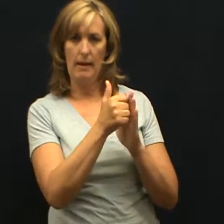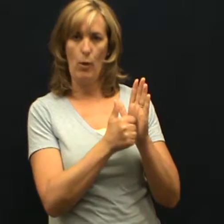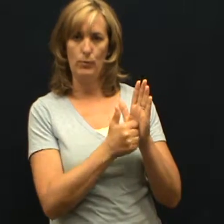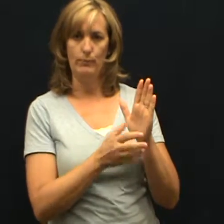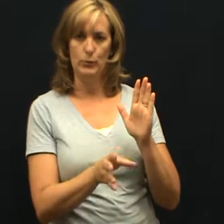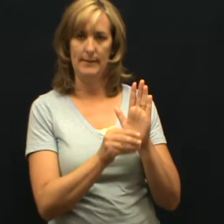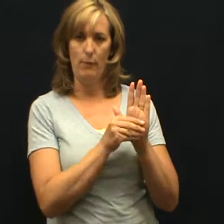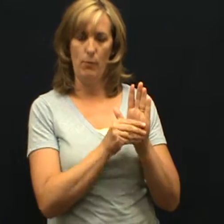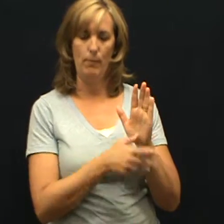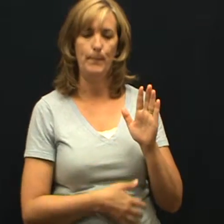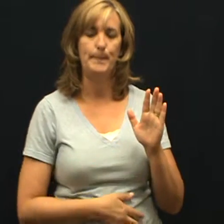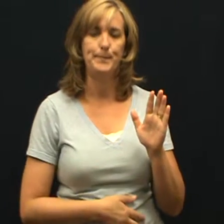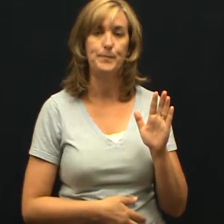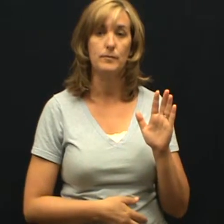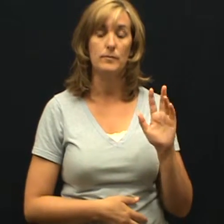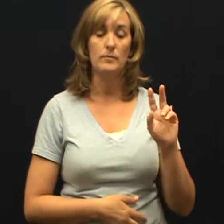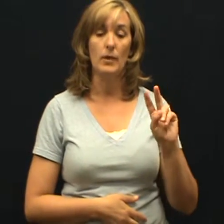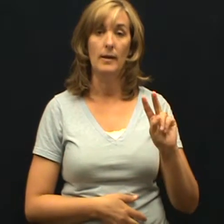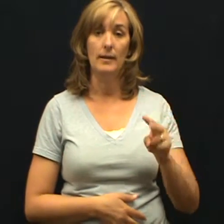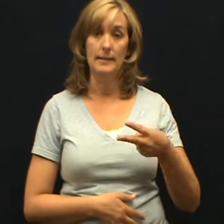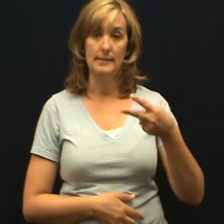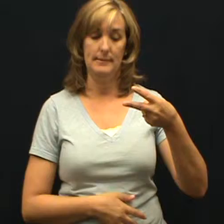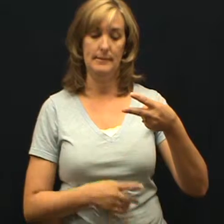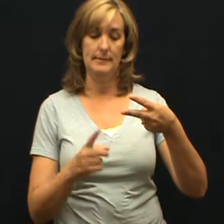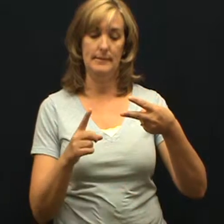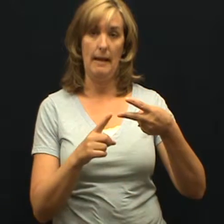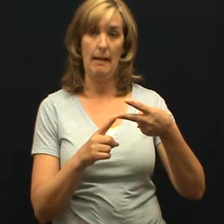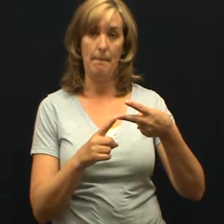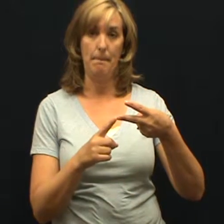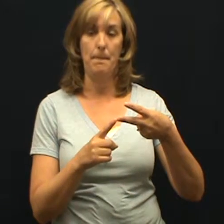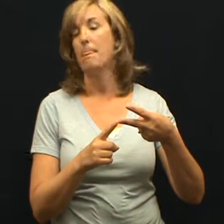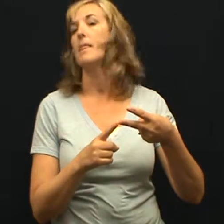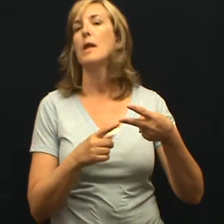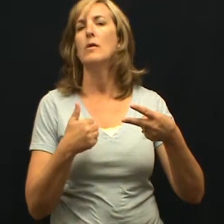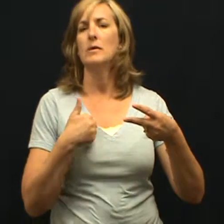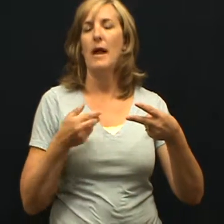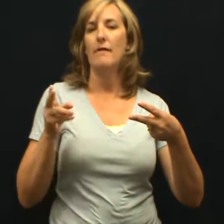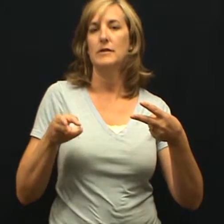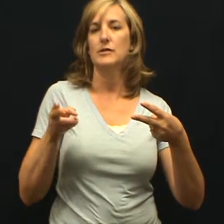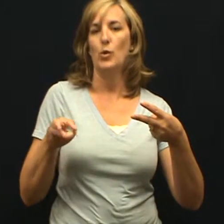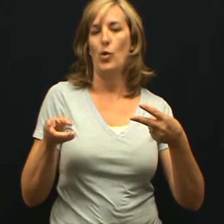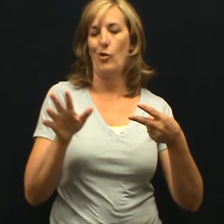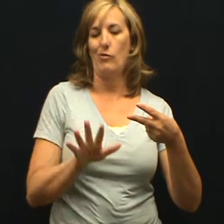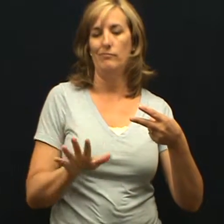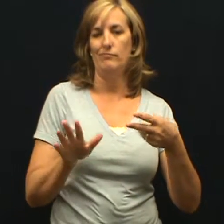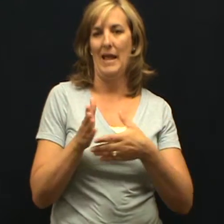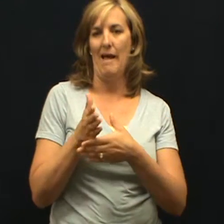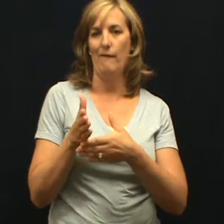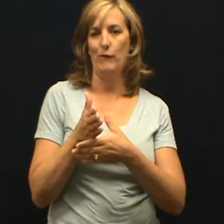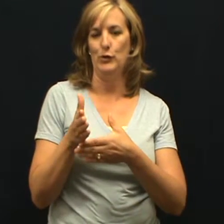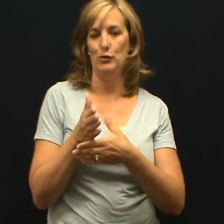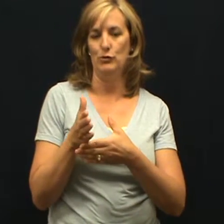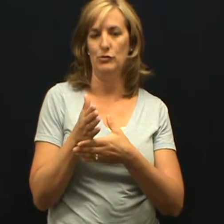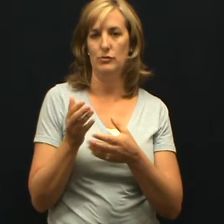Step 2 is we have a historical average of the amount of those receivables, the percentage of